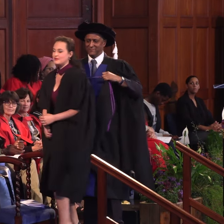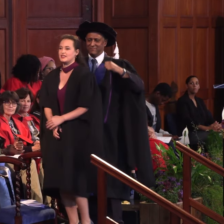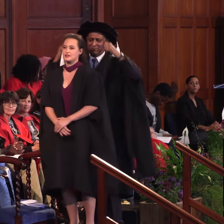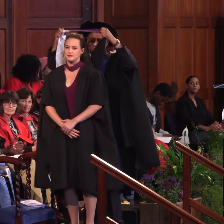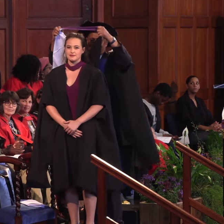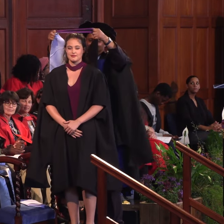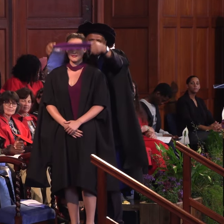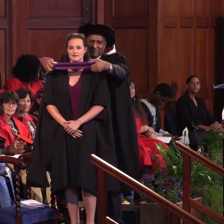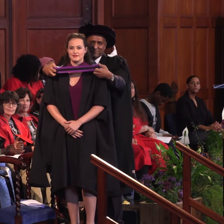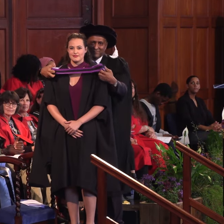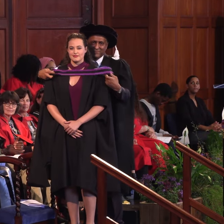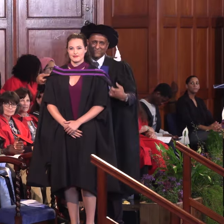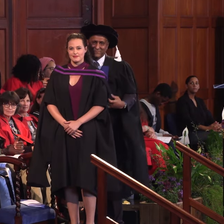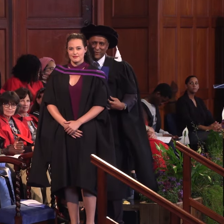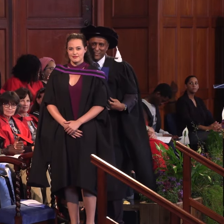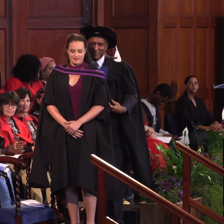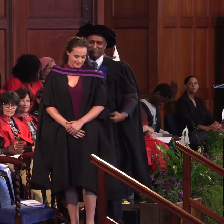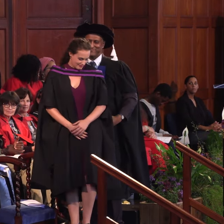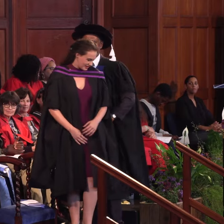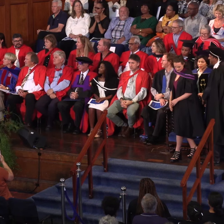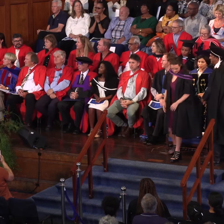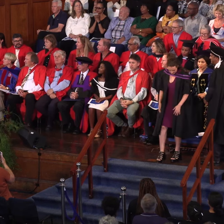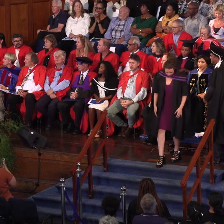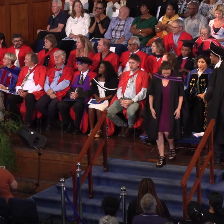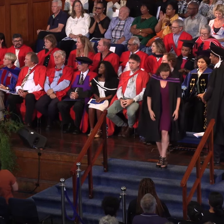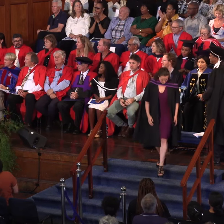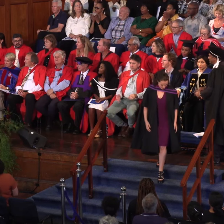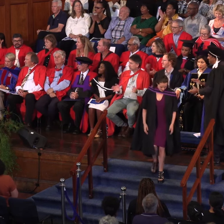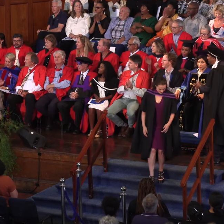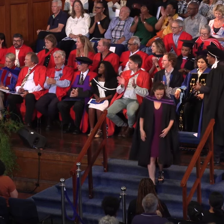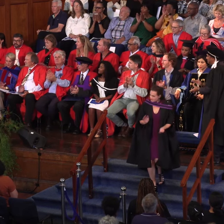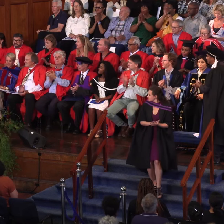For the degree of Bachelor of Science Honours in the First Class, Zane Dino Perry.